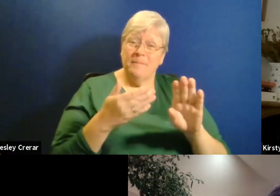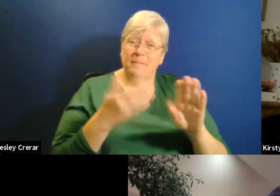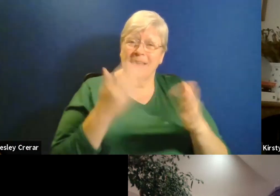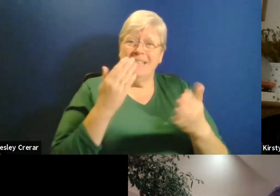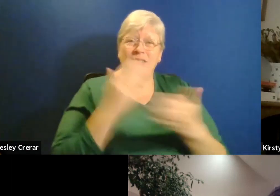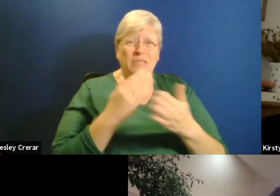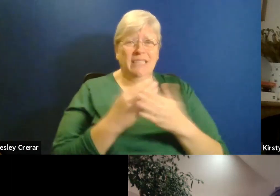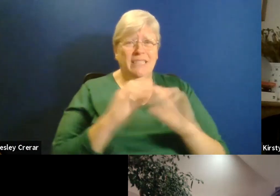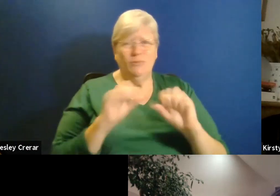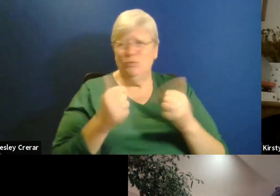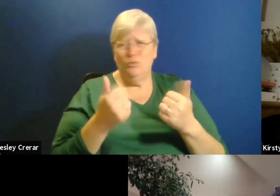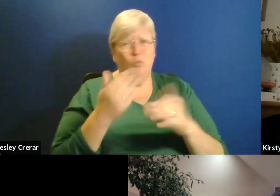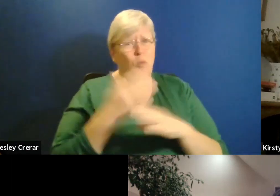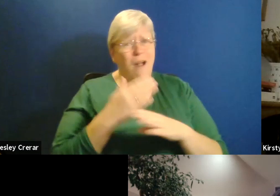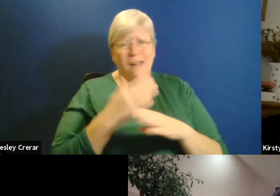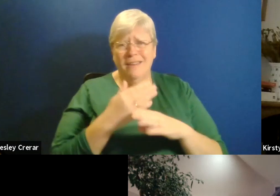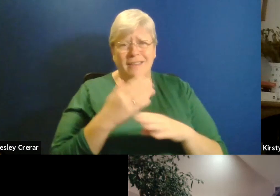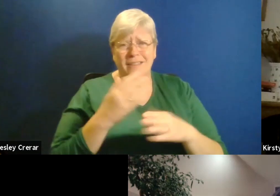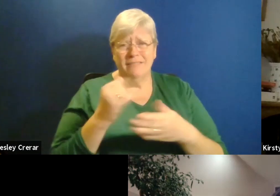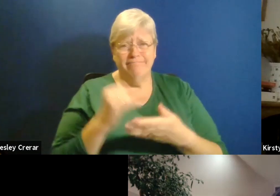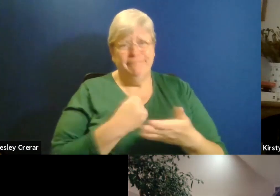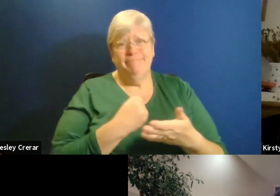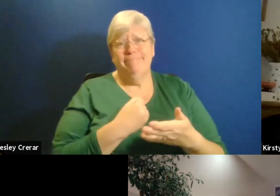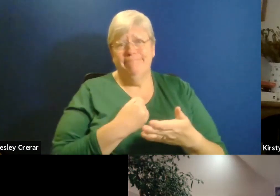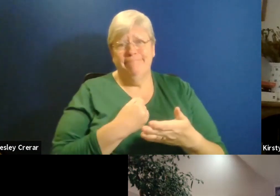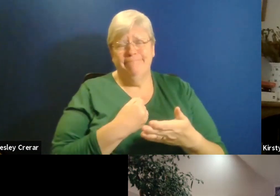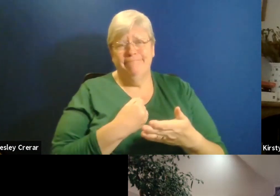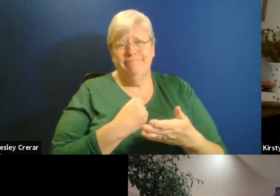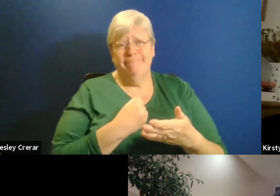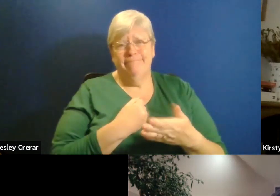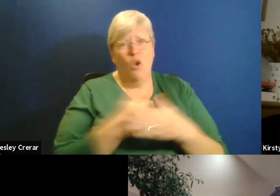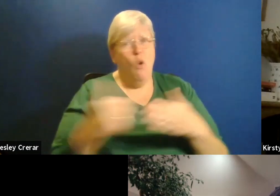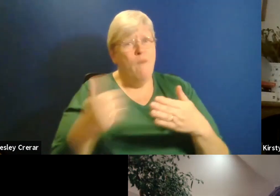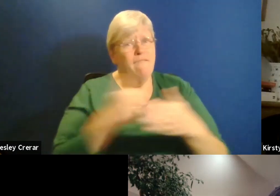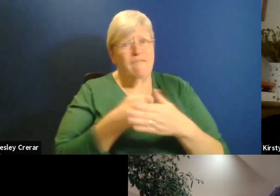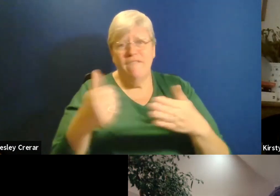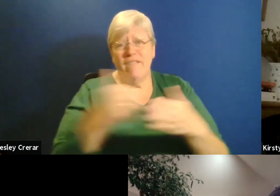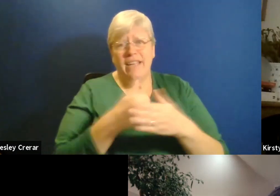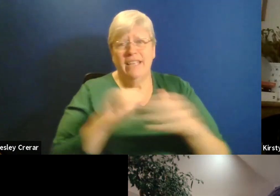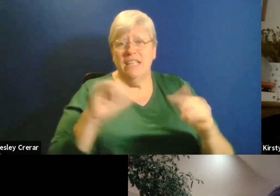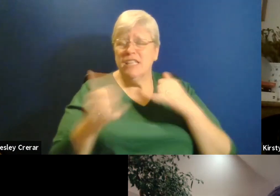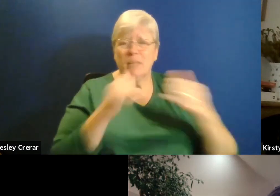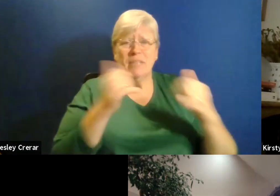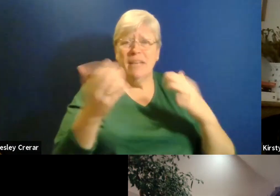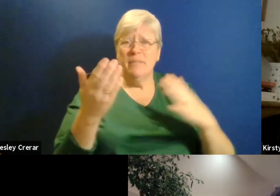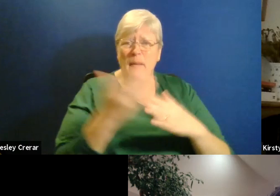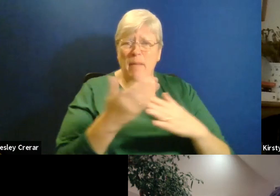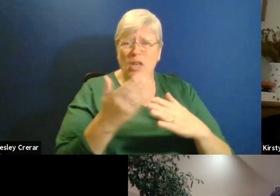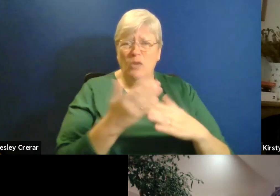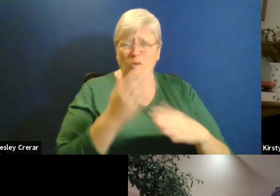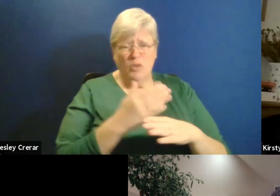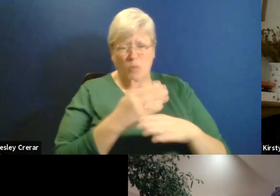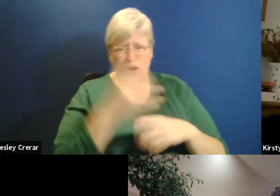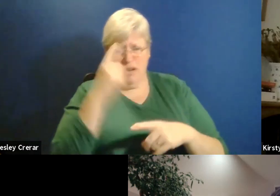good work goes unrewarded. And sometimes really very mediocre work can go